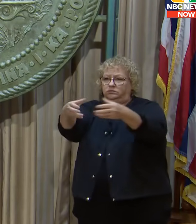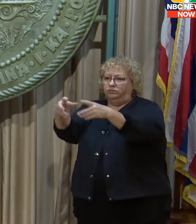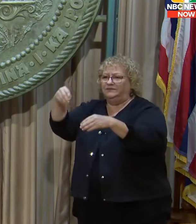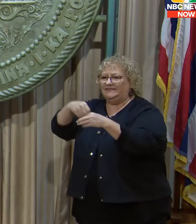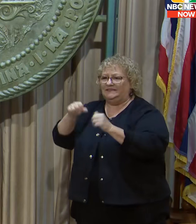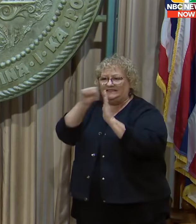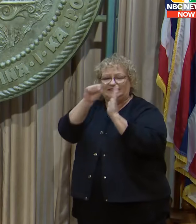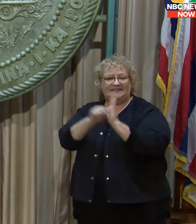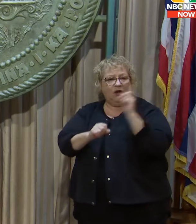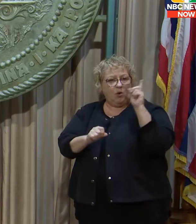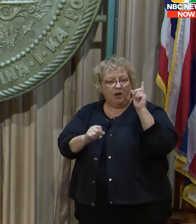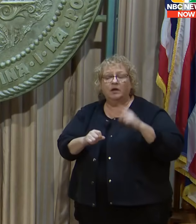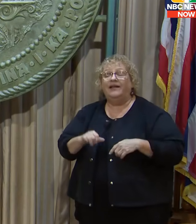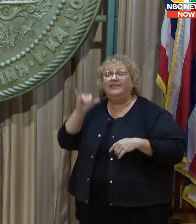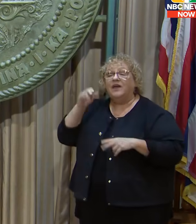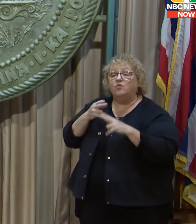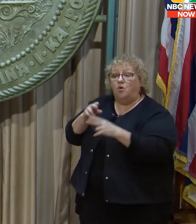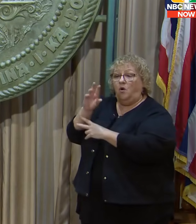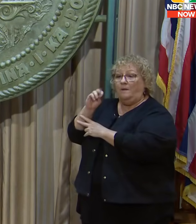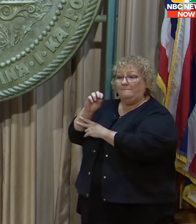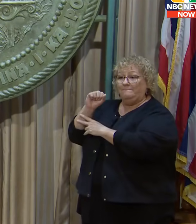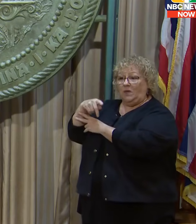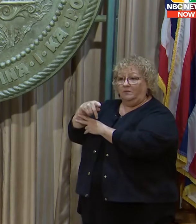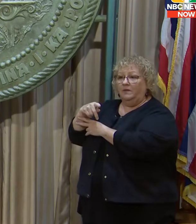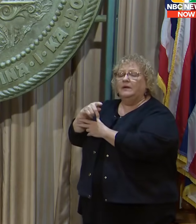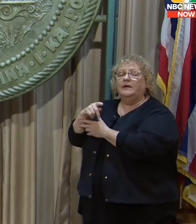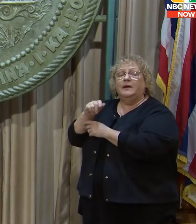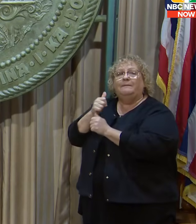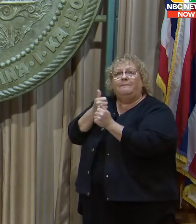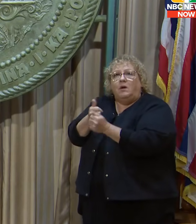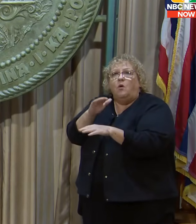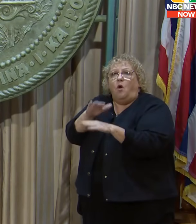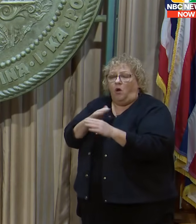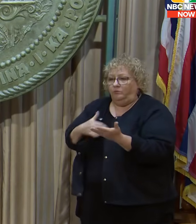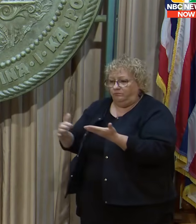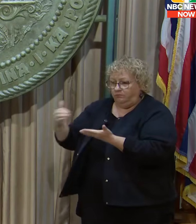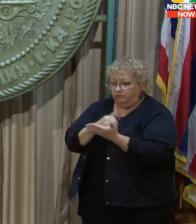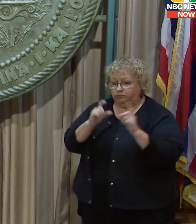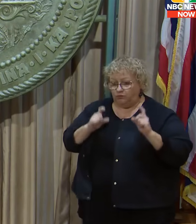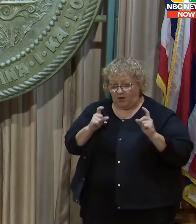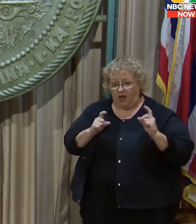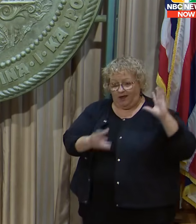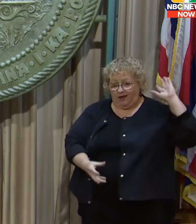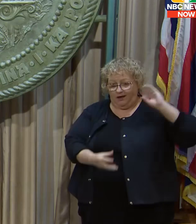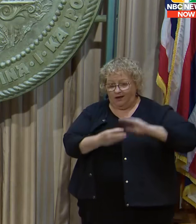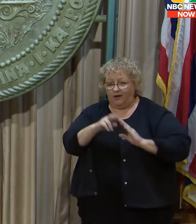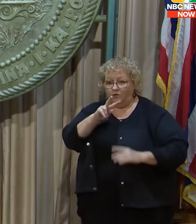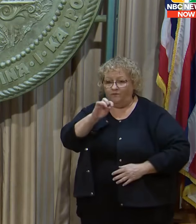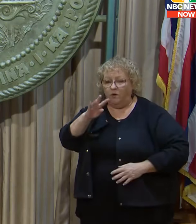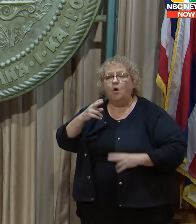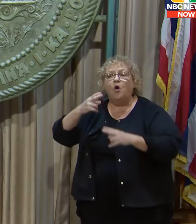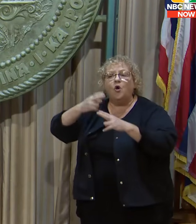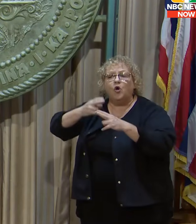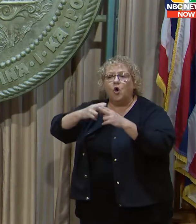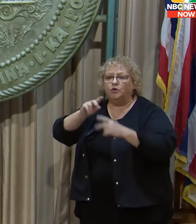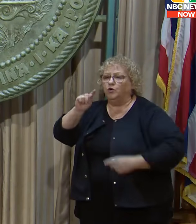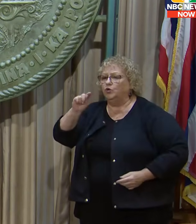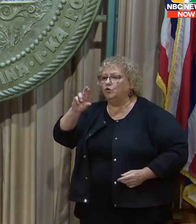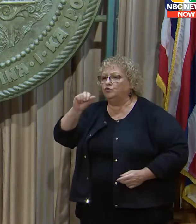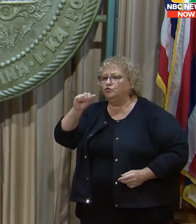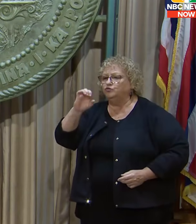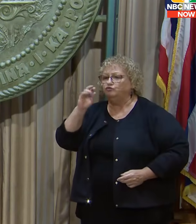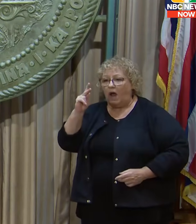throughout the state. These are maps based on the cases we've seen to date by census tract, and we have it